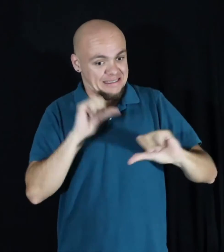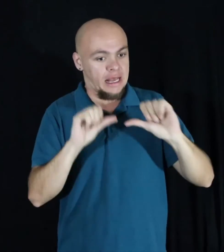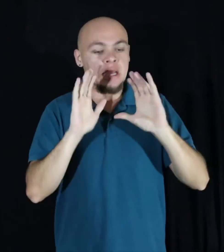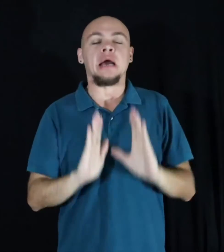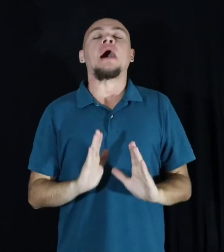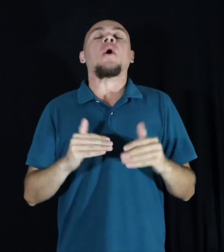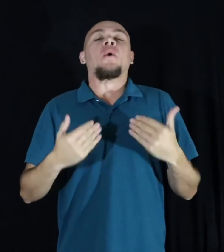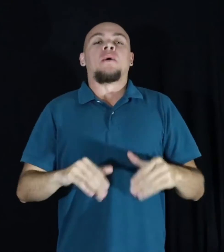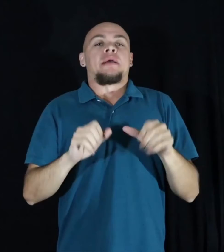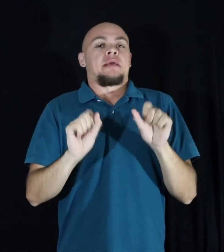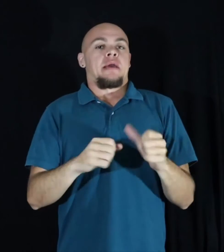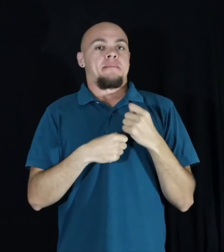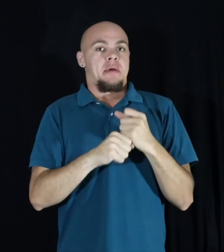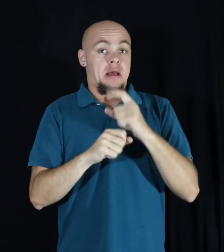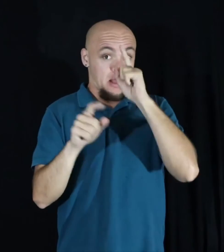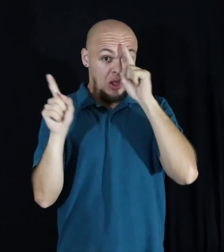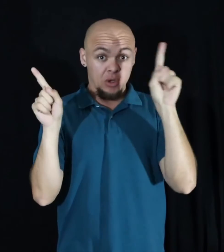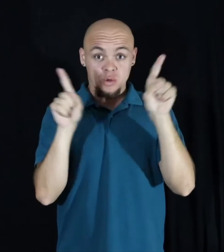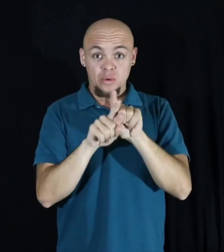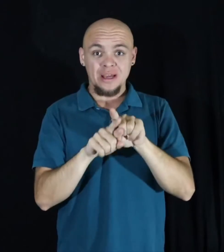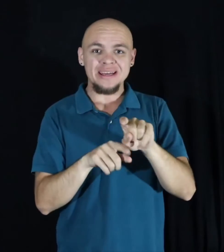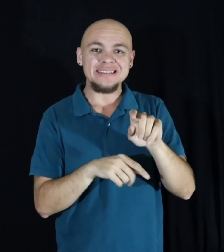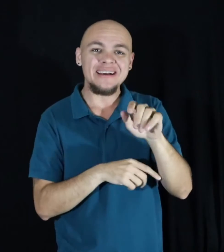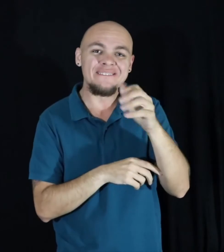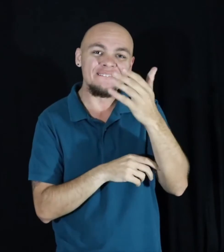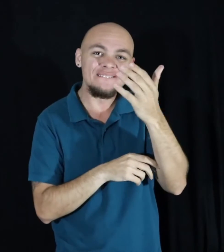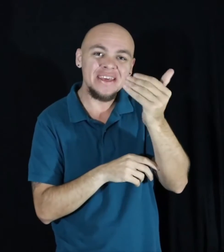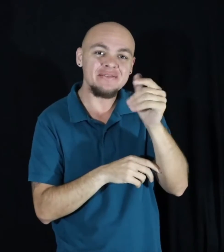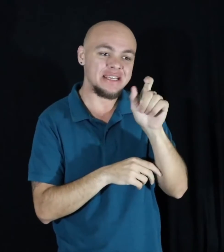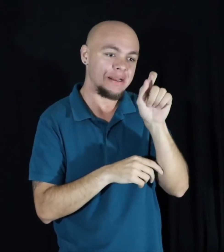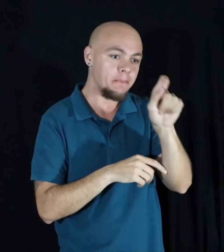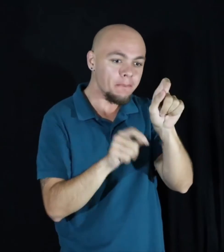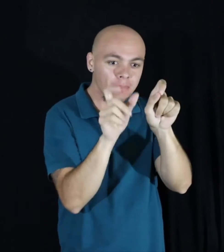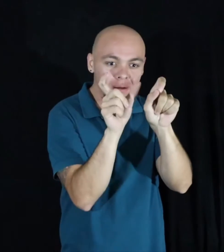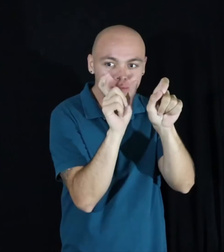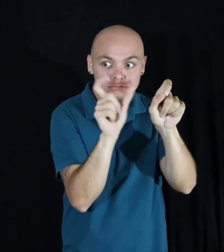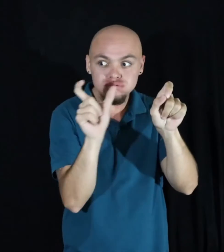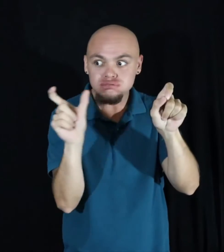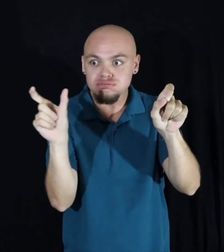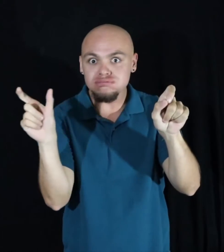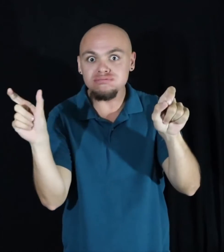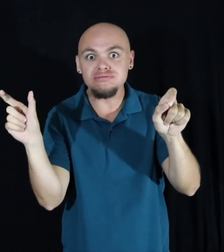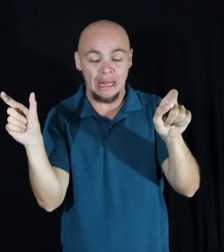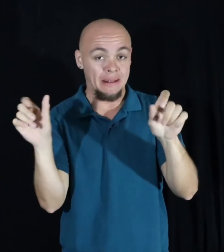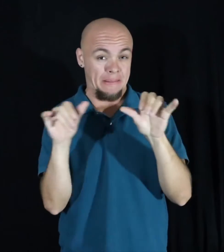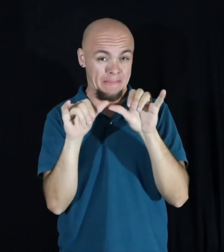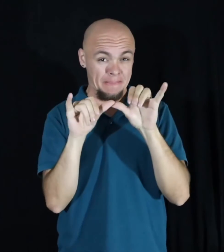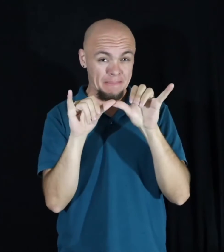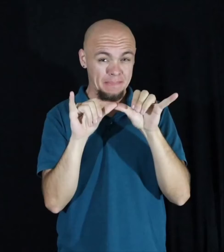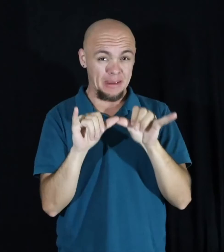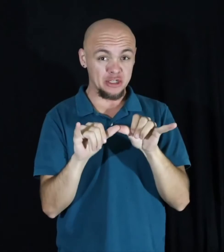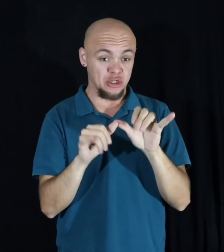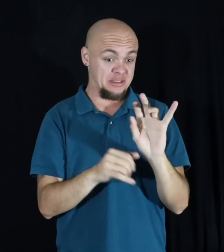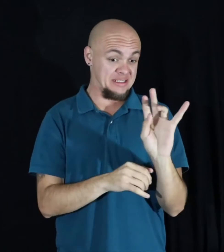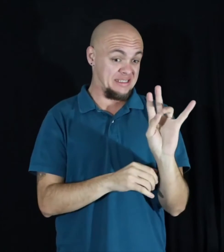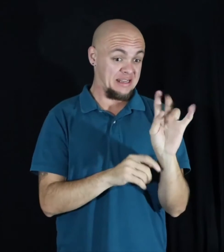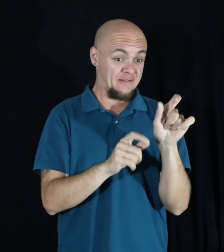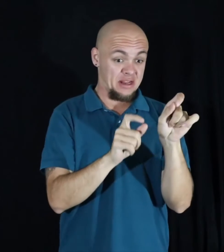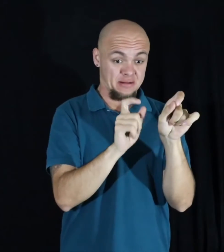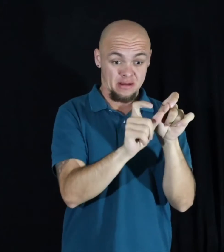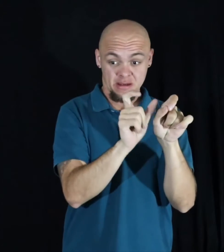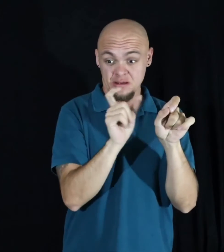make. They agree to 15 decimal places. And I'll challenge you to attempt to measure anything to even 7 decimal